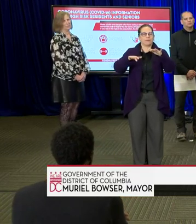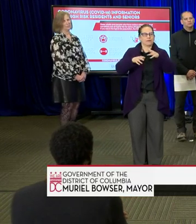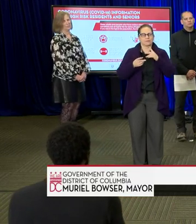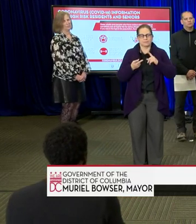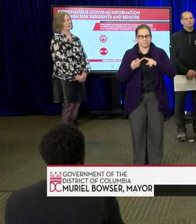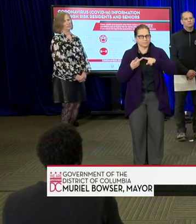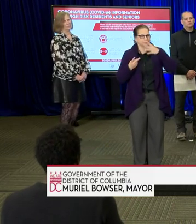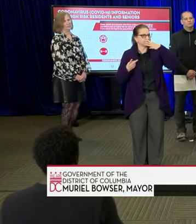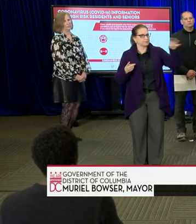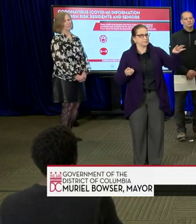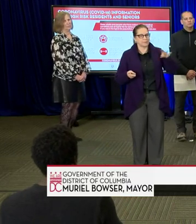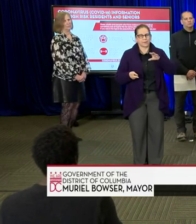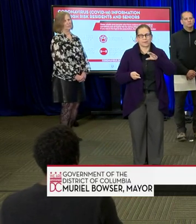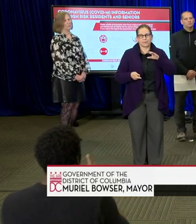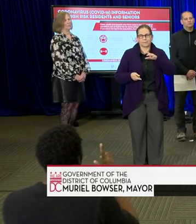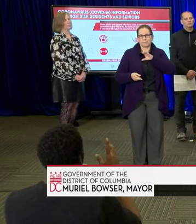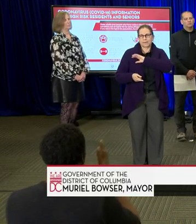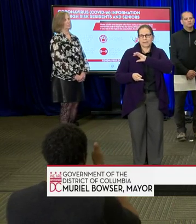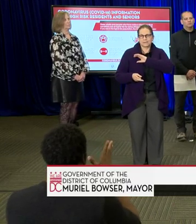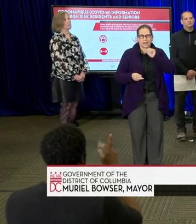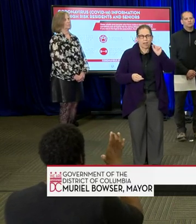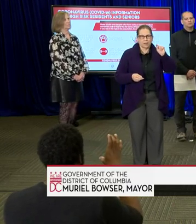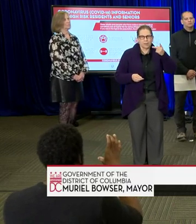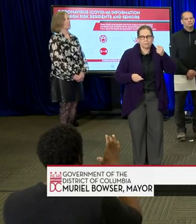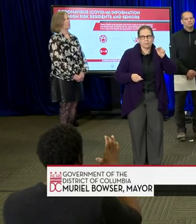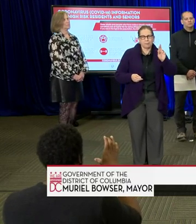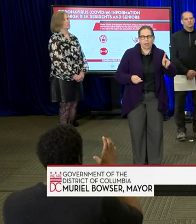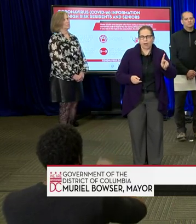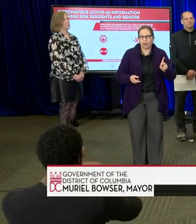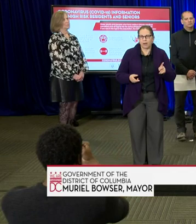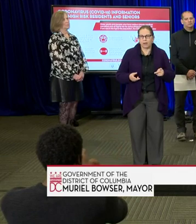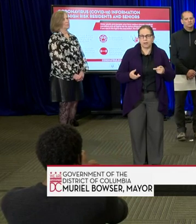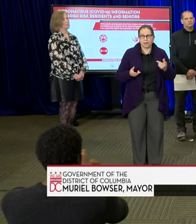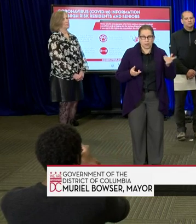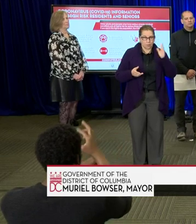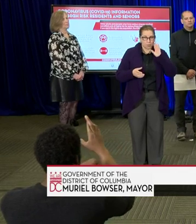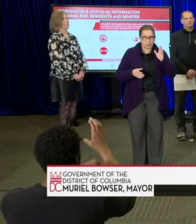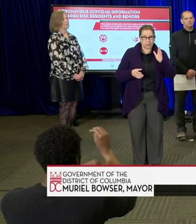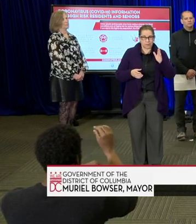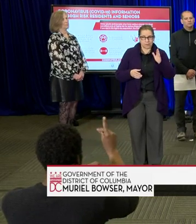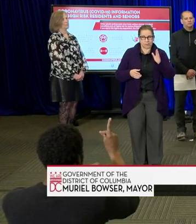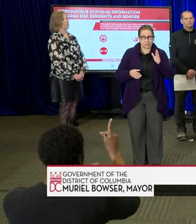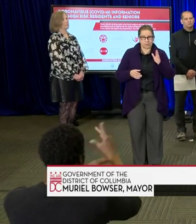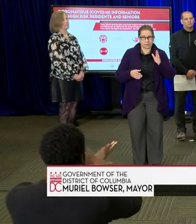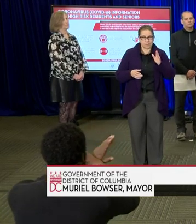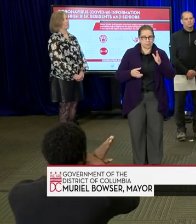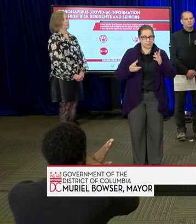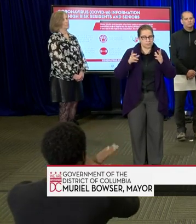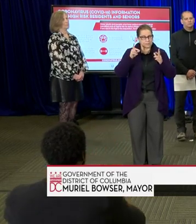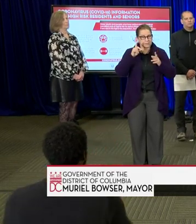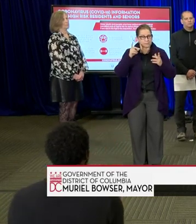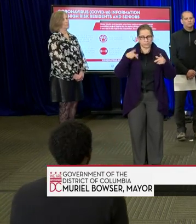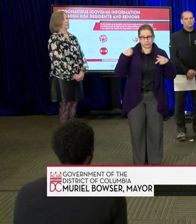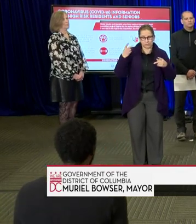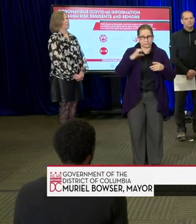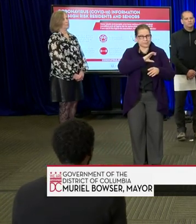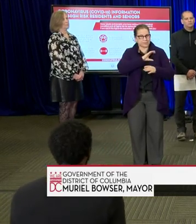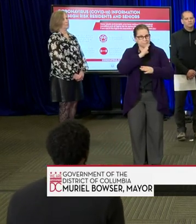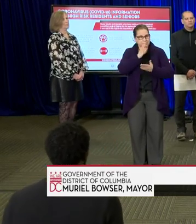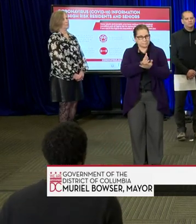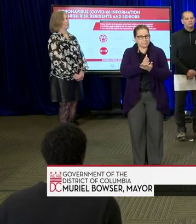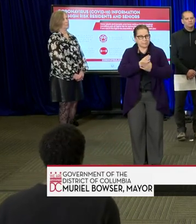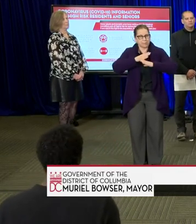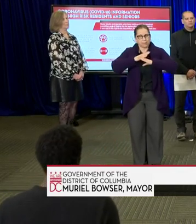use D.C. Police to set up the roadblocks? I decided to use D.C. Police. The D.C. Police work for us. The